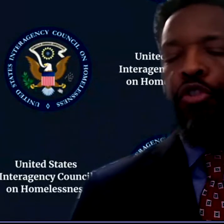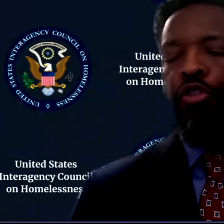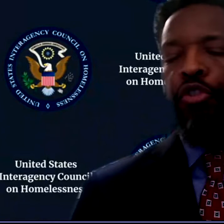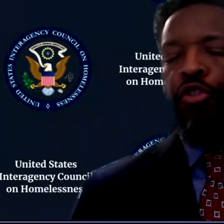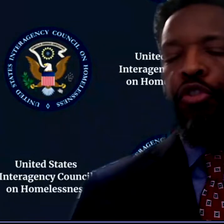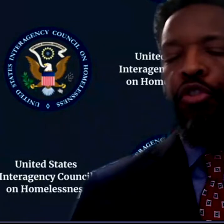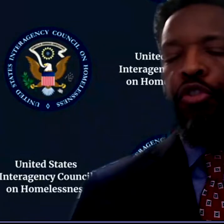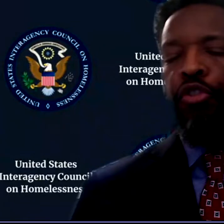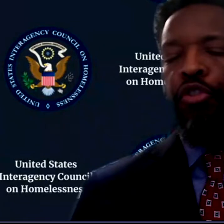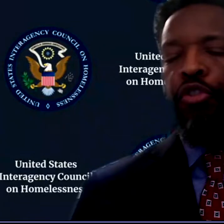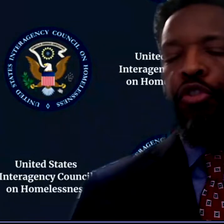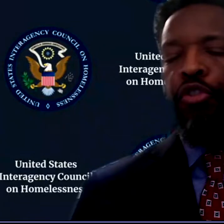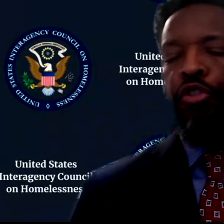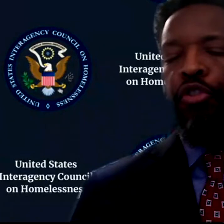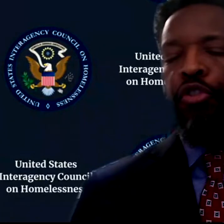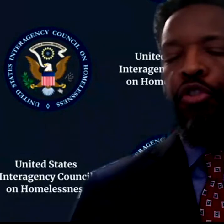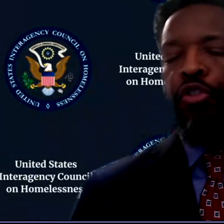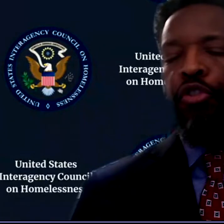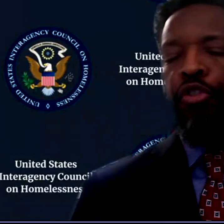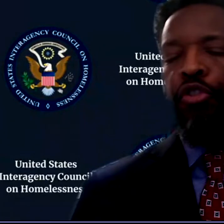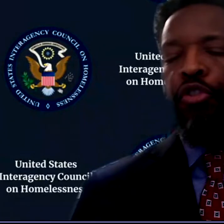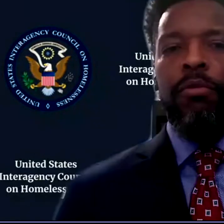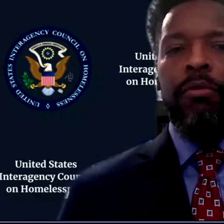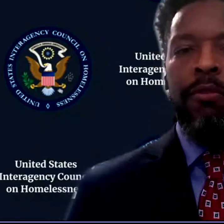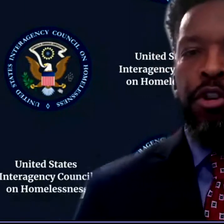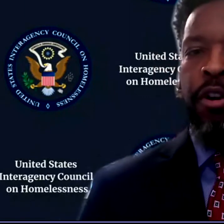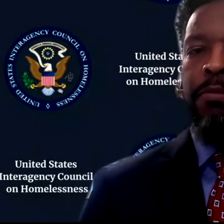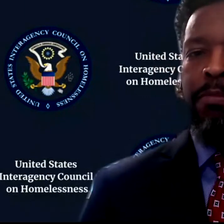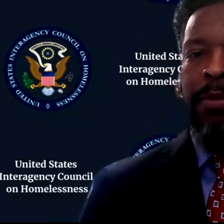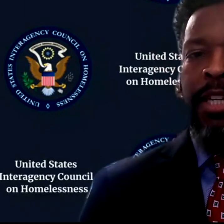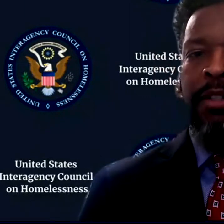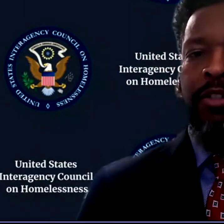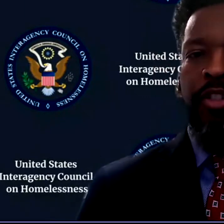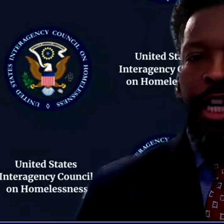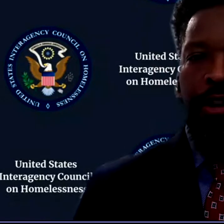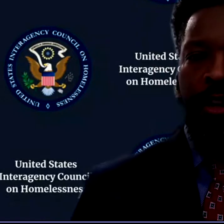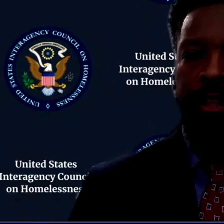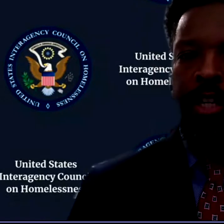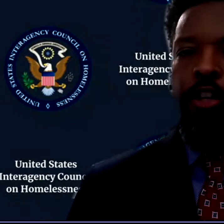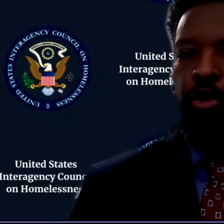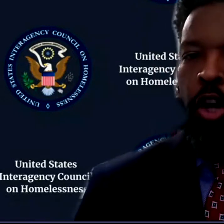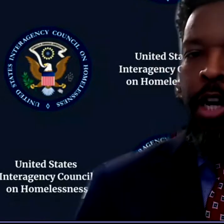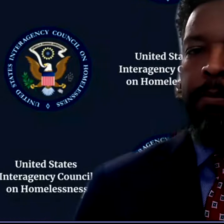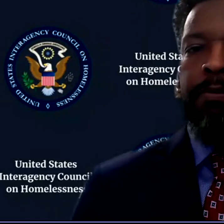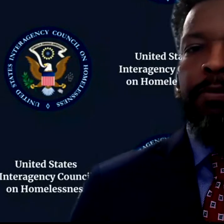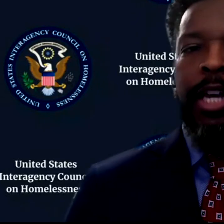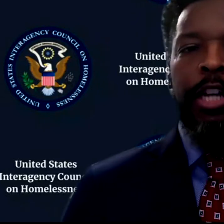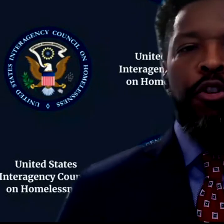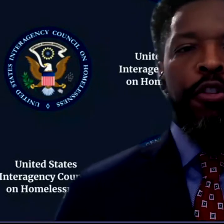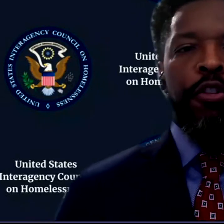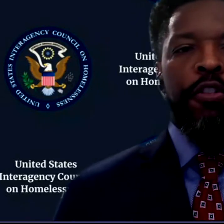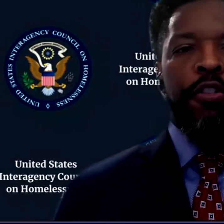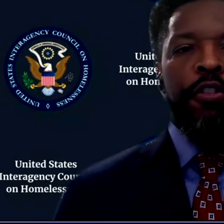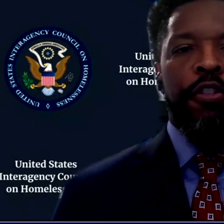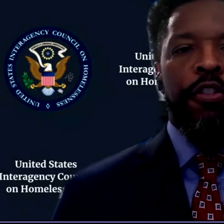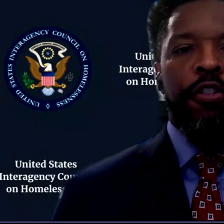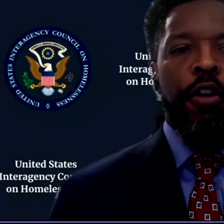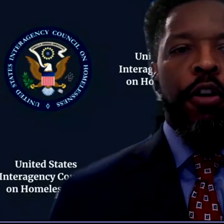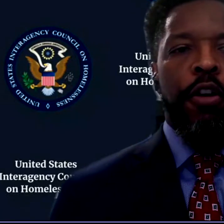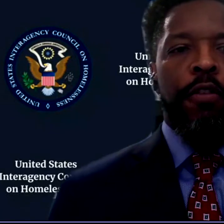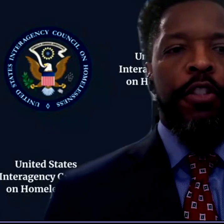emotional burdens you carry are immense, and we're grateful for your commitment to carry on. You show up, and